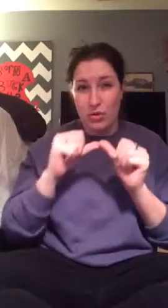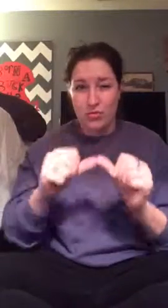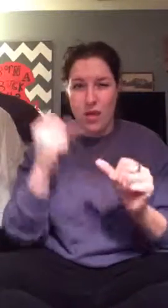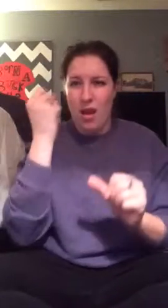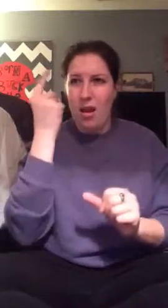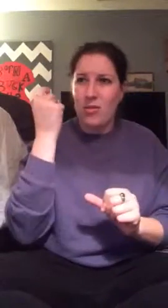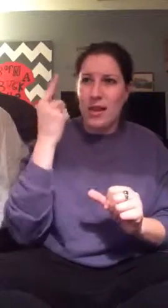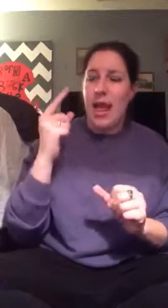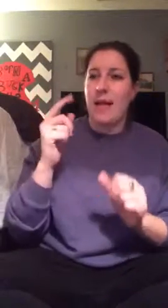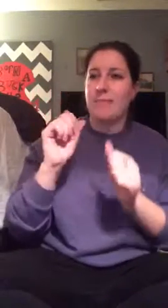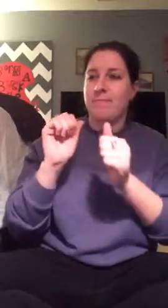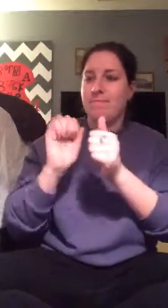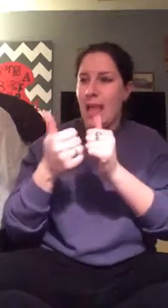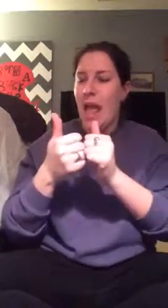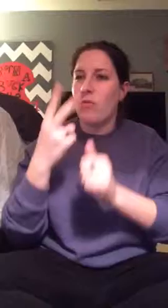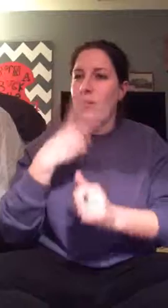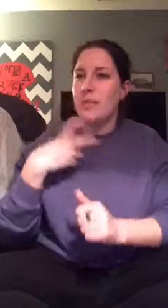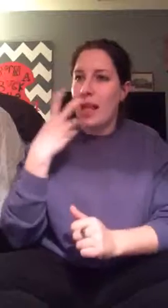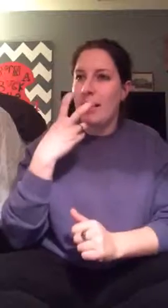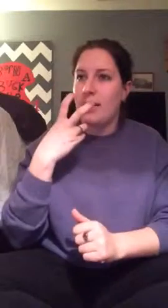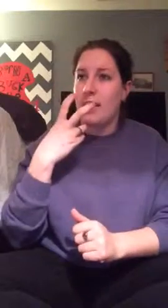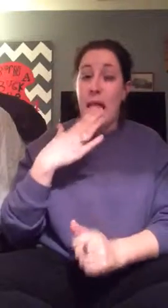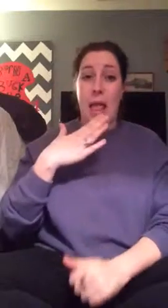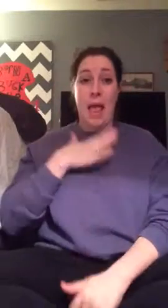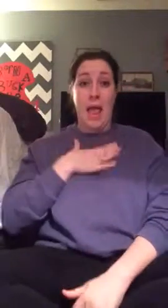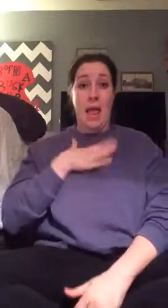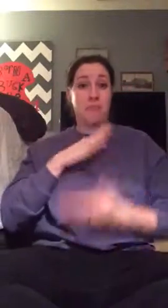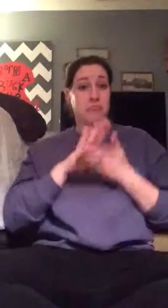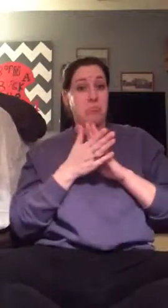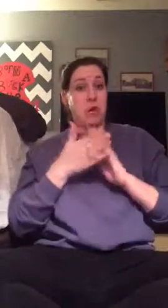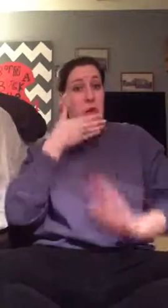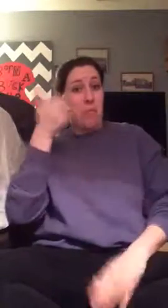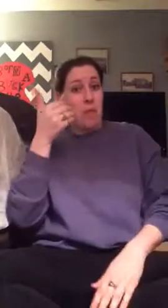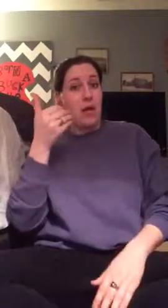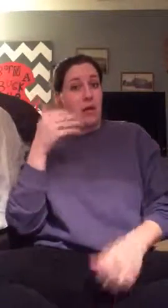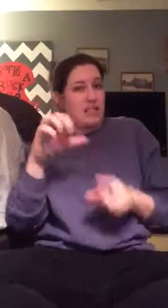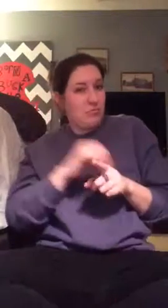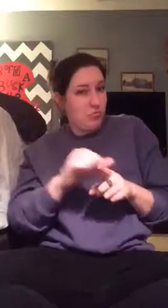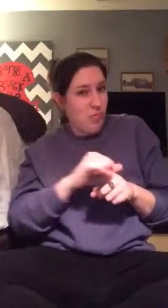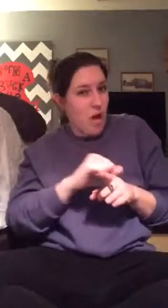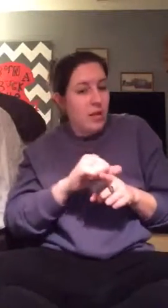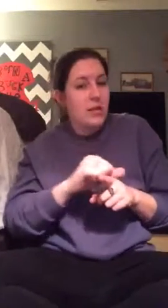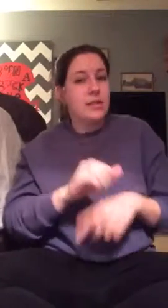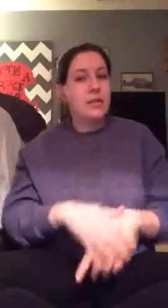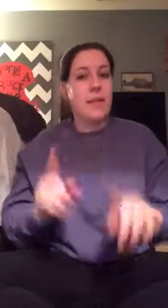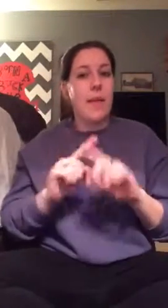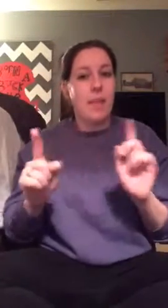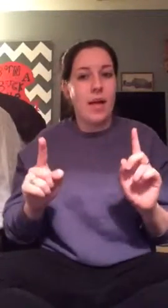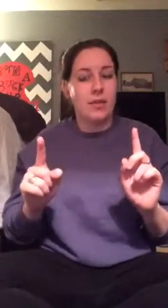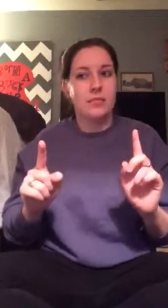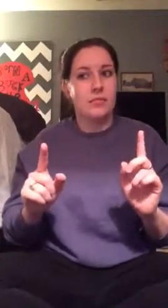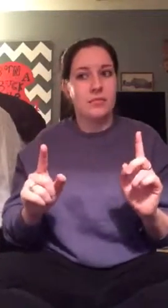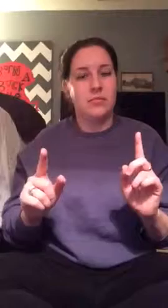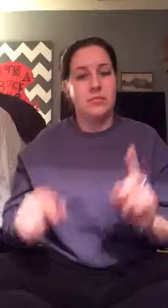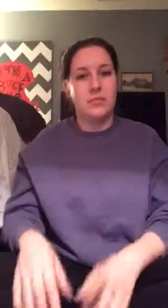me. So now it's better as I'm practicing. So when I'll be ready at the right context, I'm going to say it to my mentor. When we're analyzing these